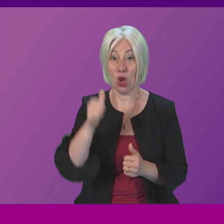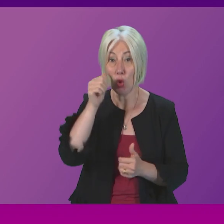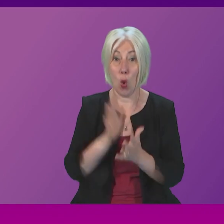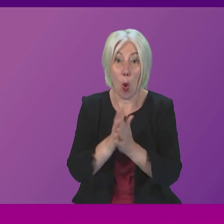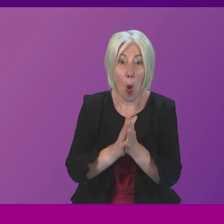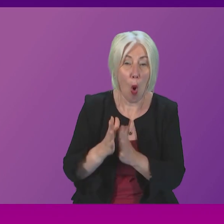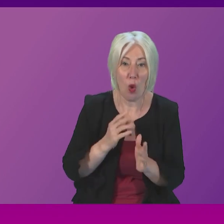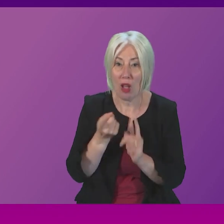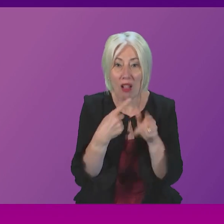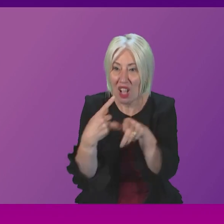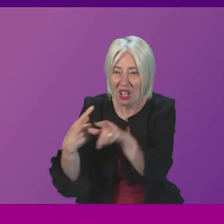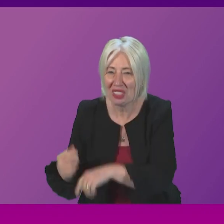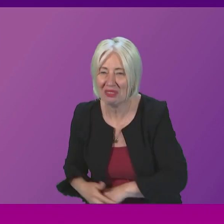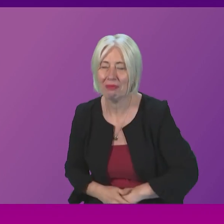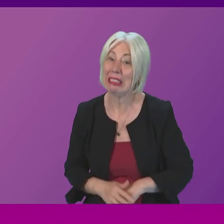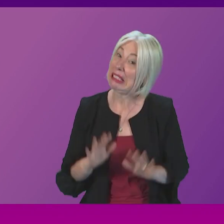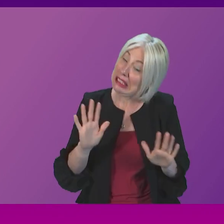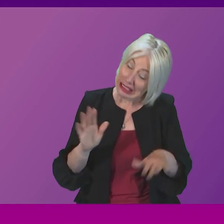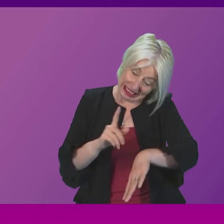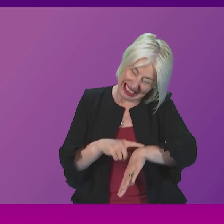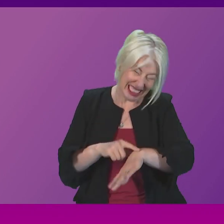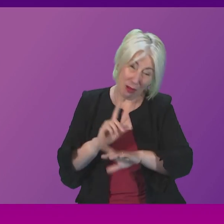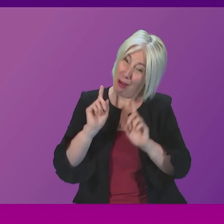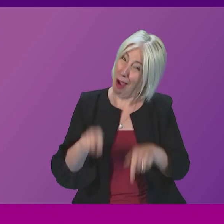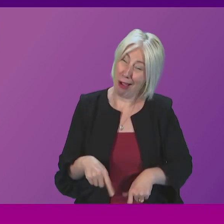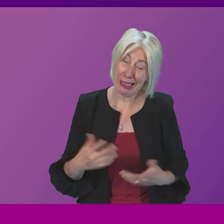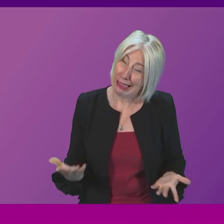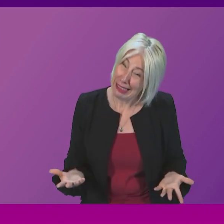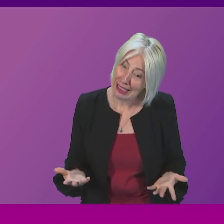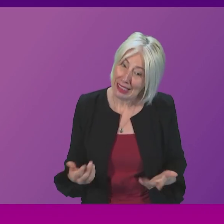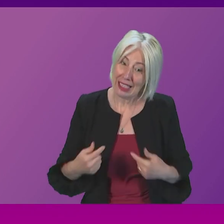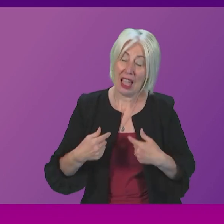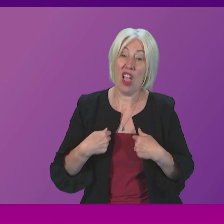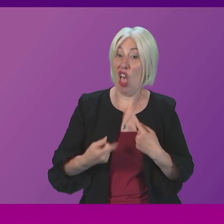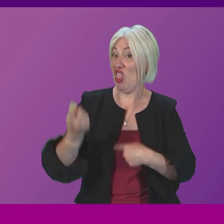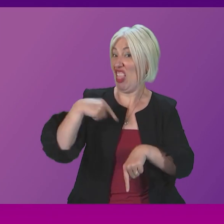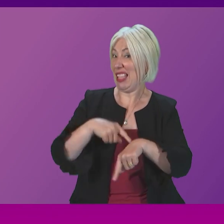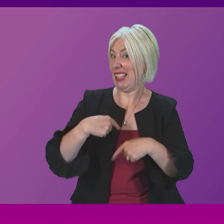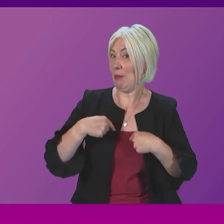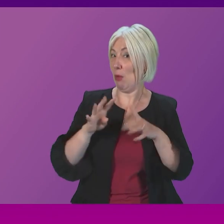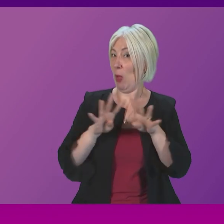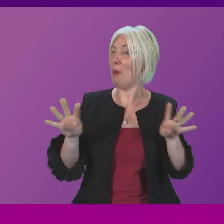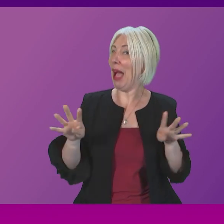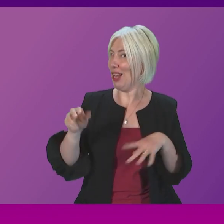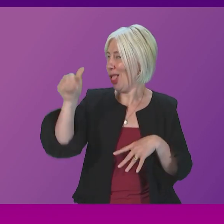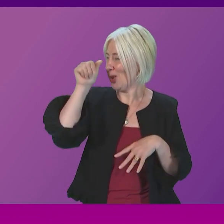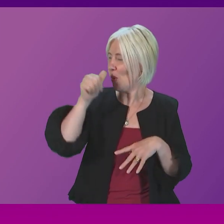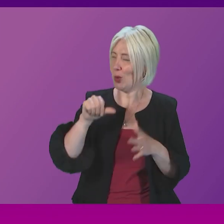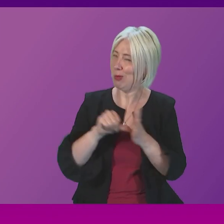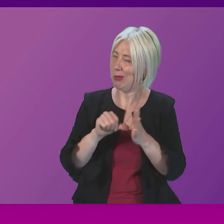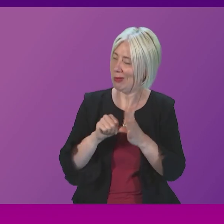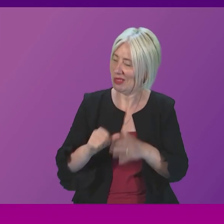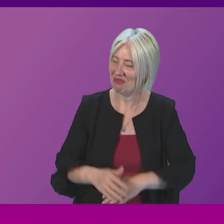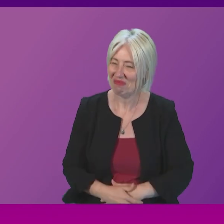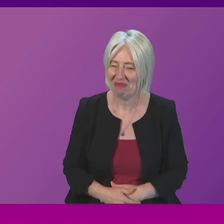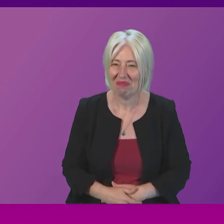every question. But, yeah, we just can't. I was on this panel the last time, so I appreciate how difficult it is.